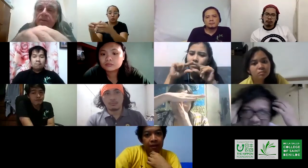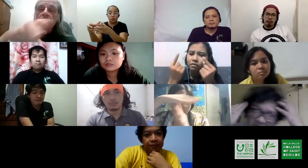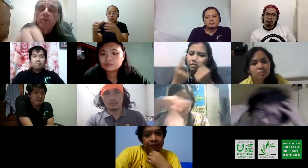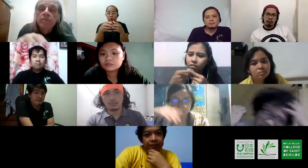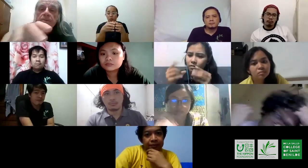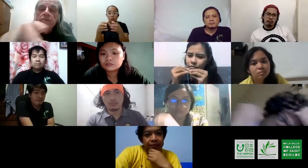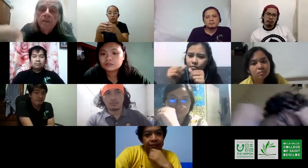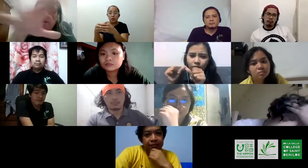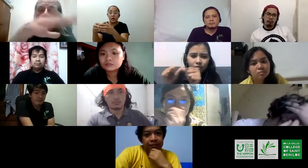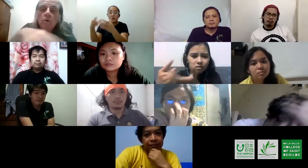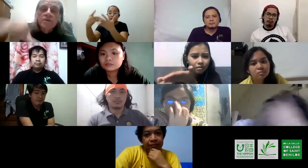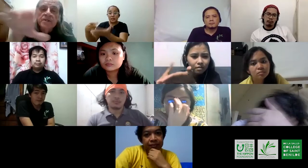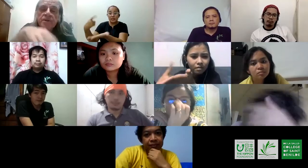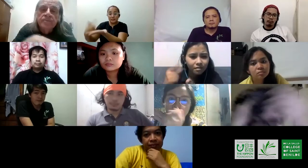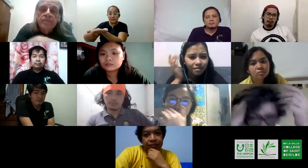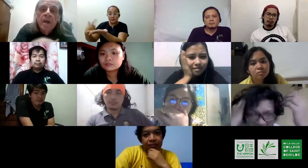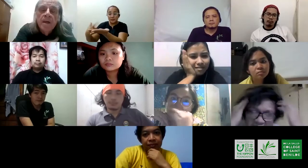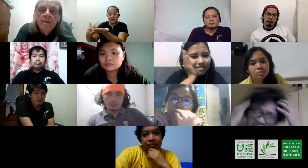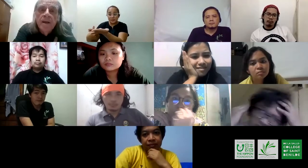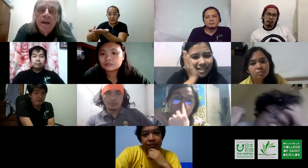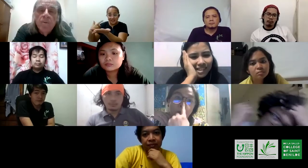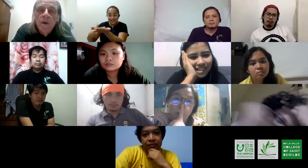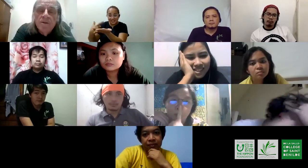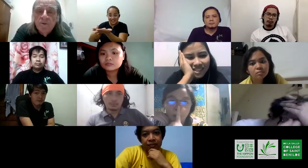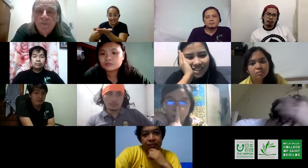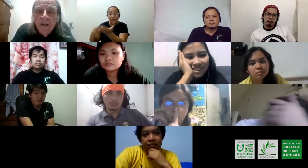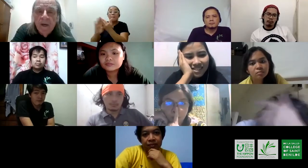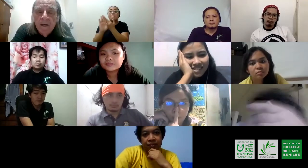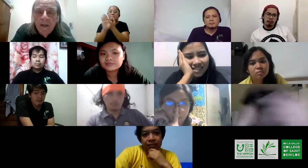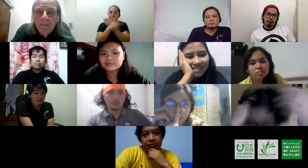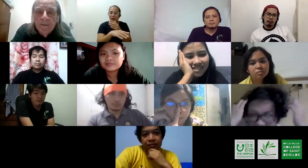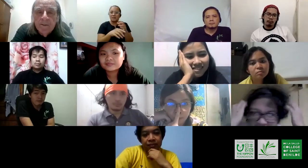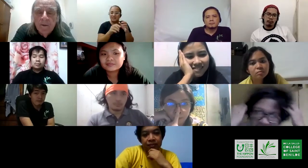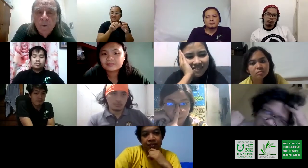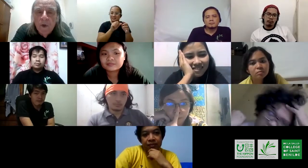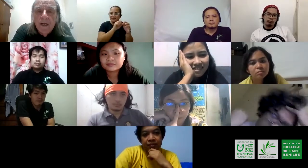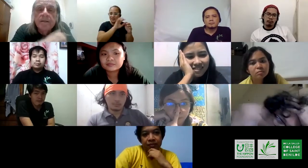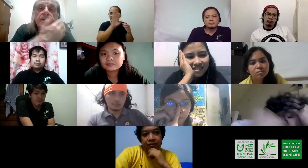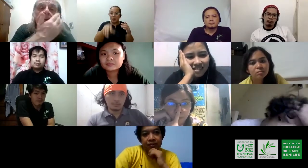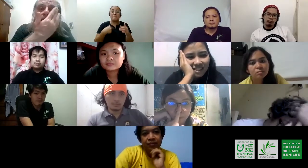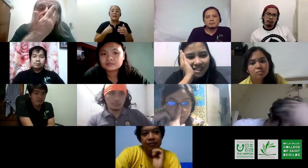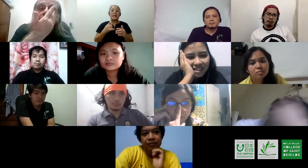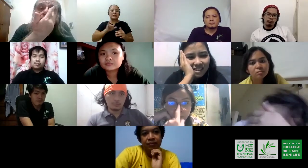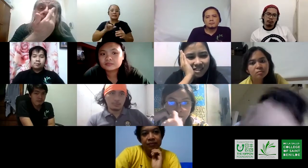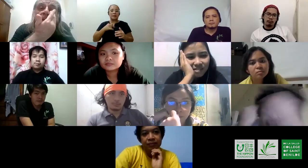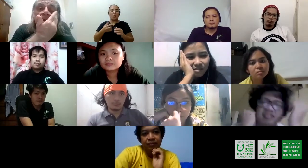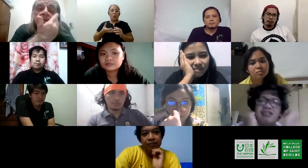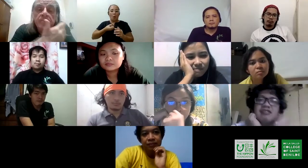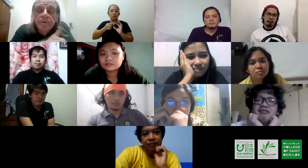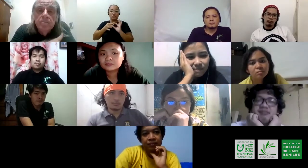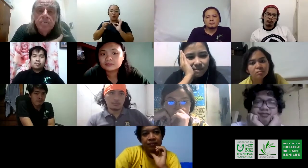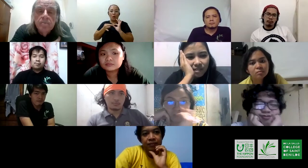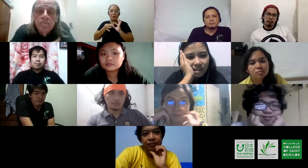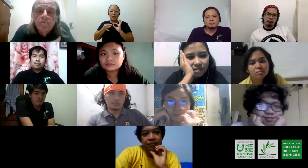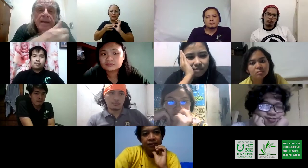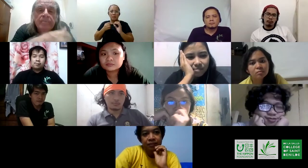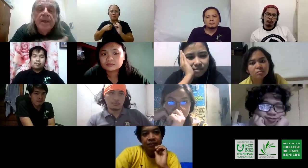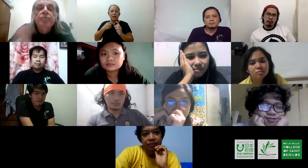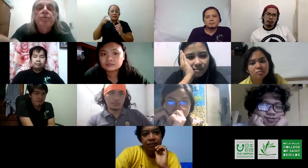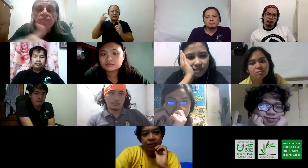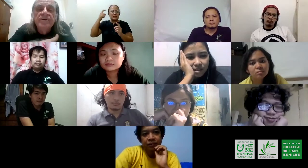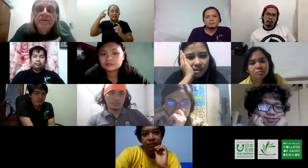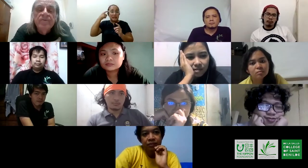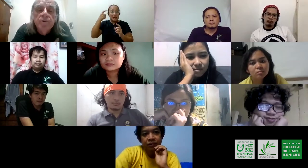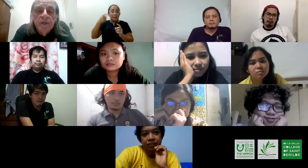back into the whole session, then I will also make my comments on what I think might